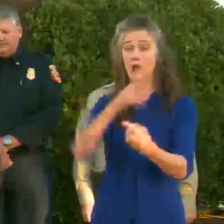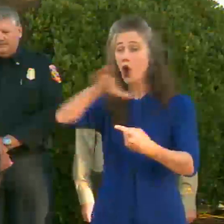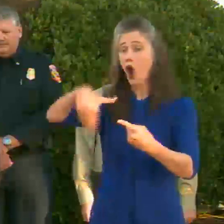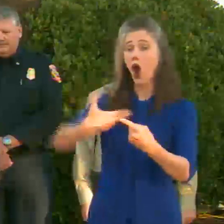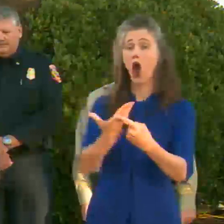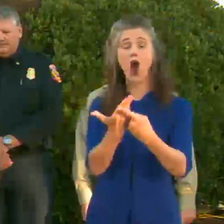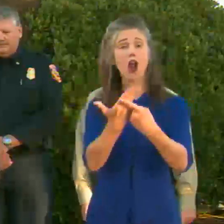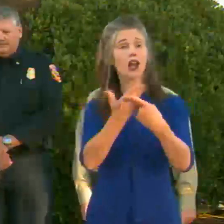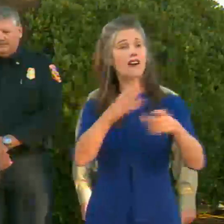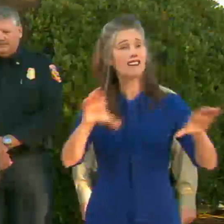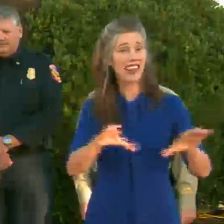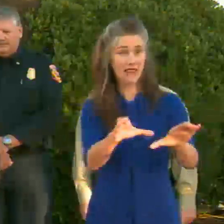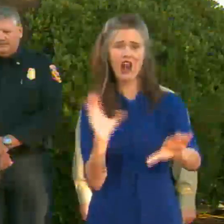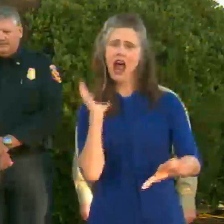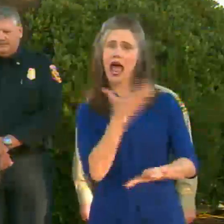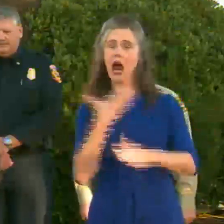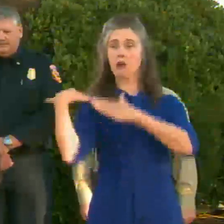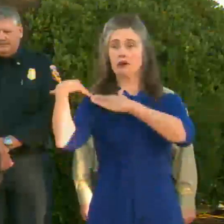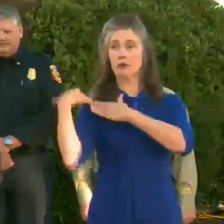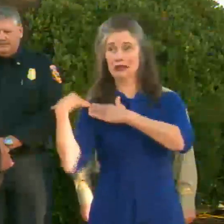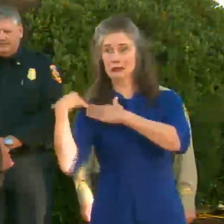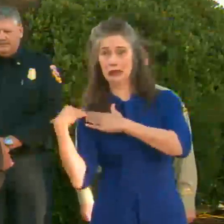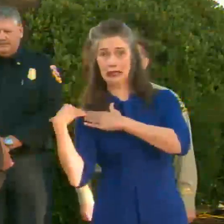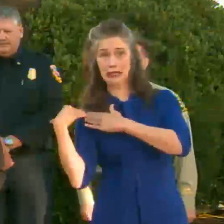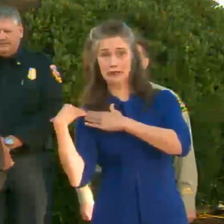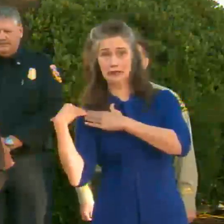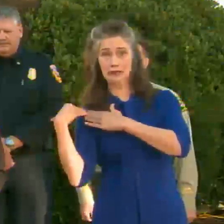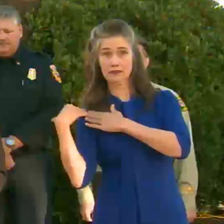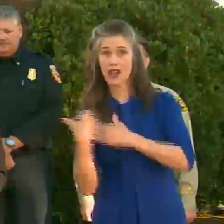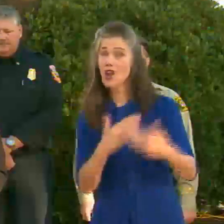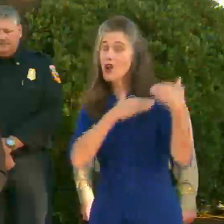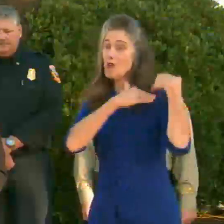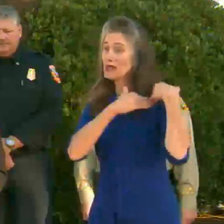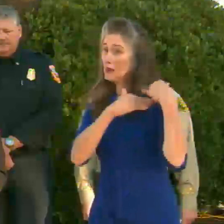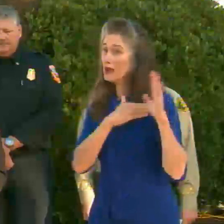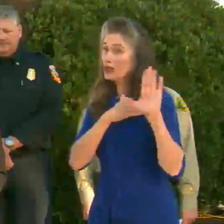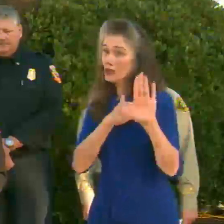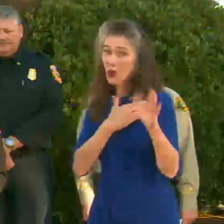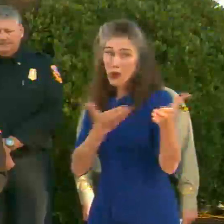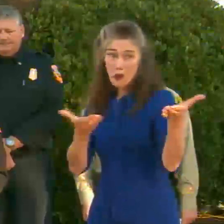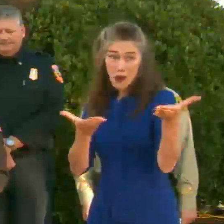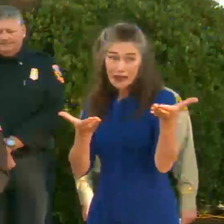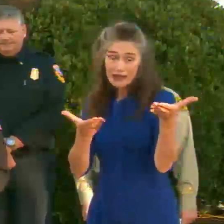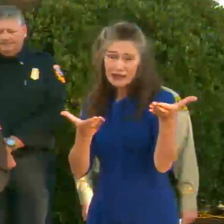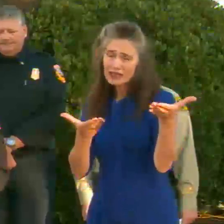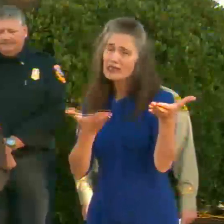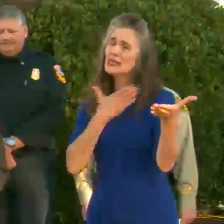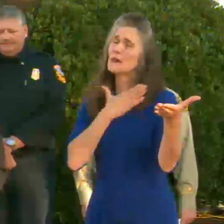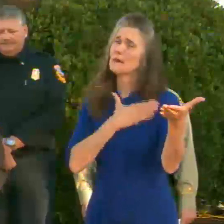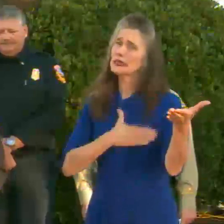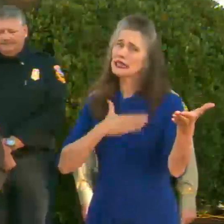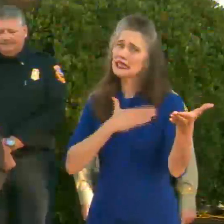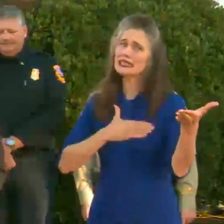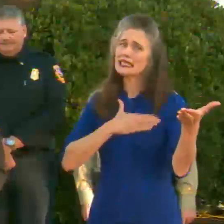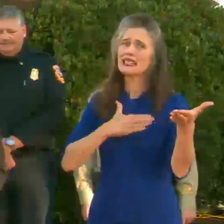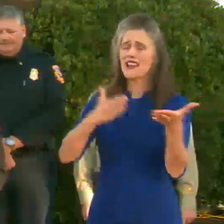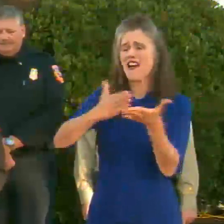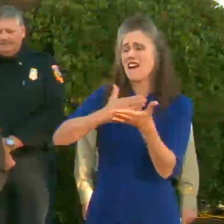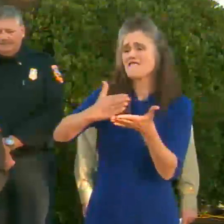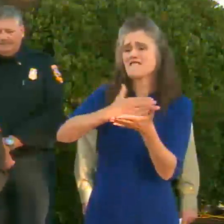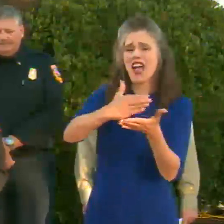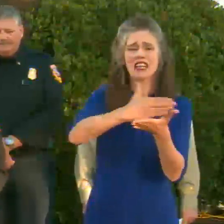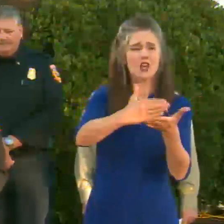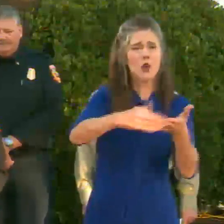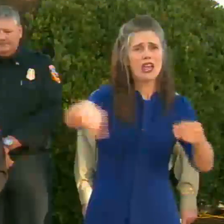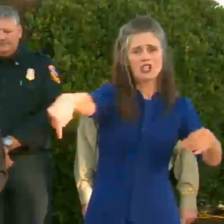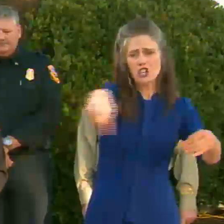efforts. Please help us be successful by respecting the evacuation zones, as they are critical and necessary